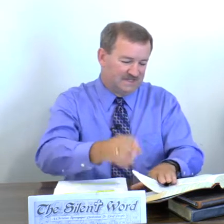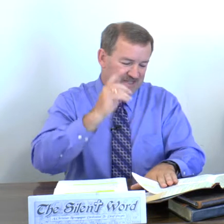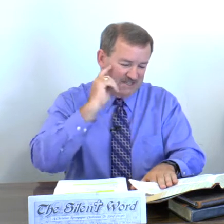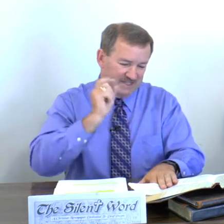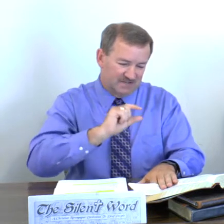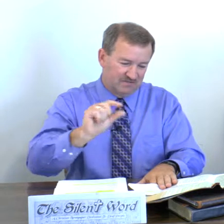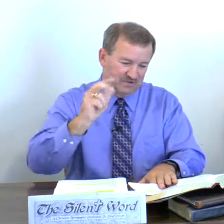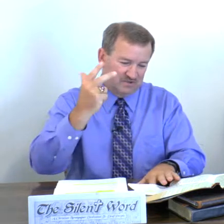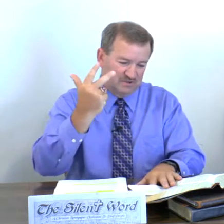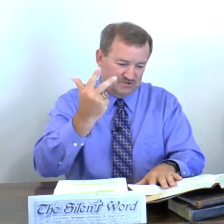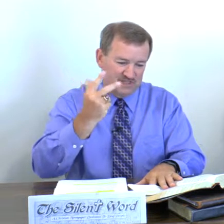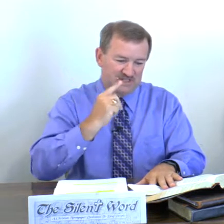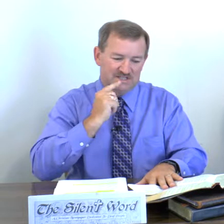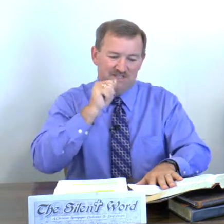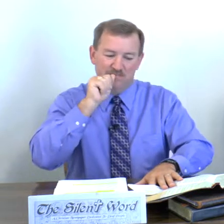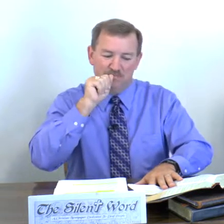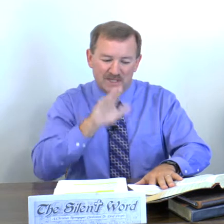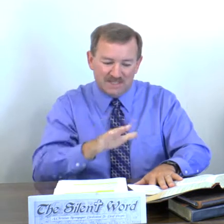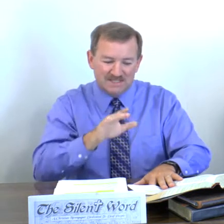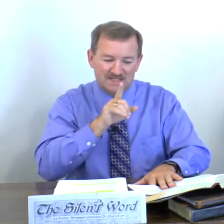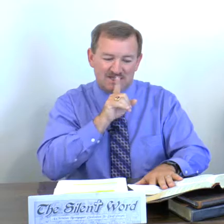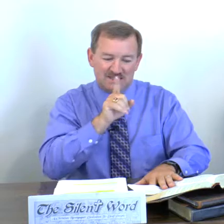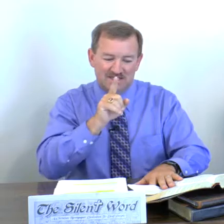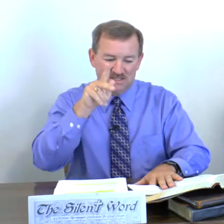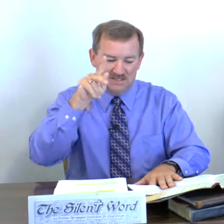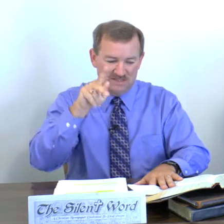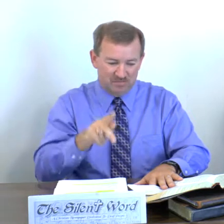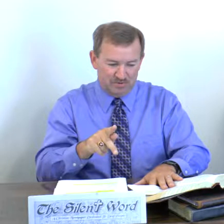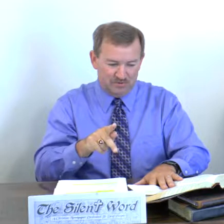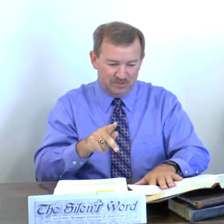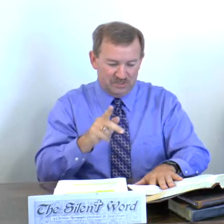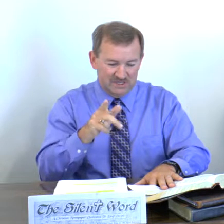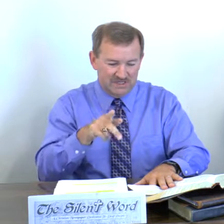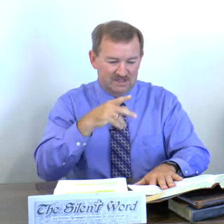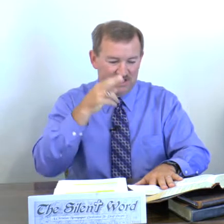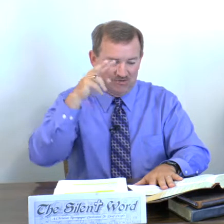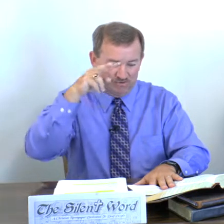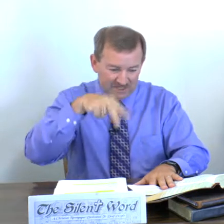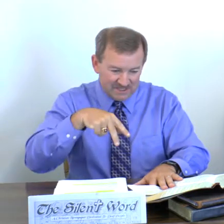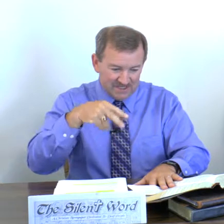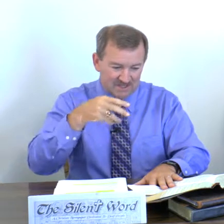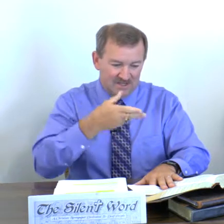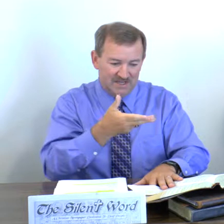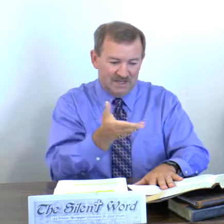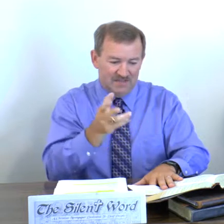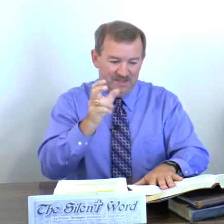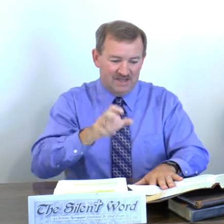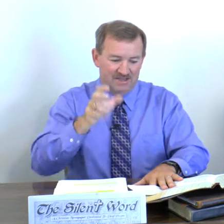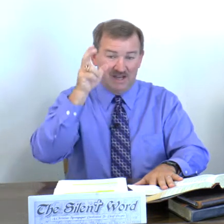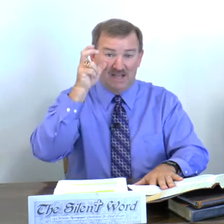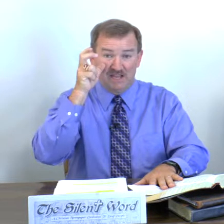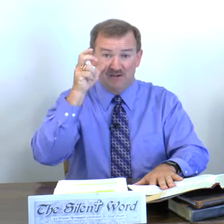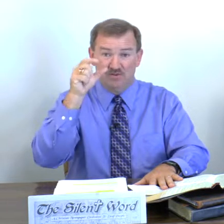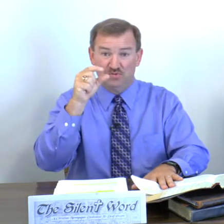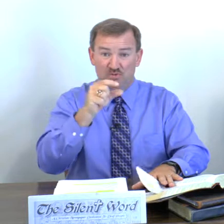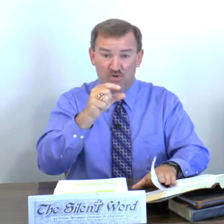and I think of verse 3 that said, "Blessed is the person, he that readeth, and they that hear the